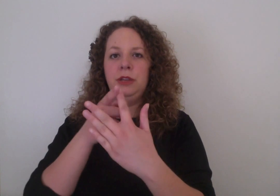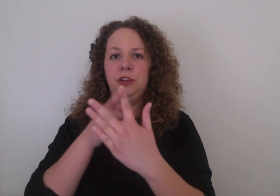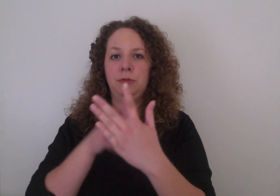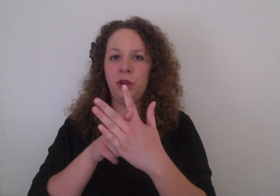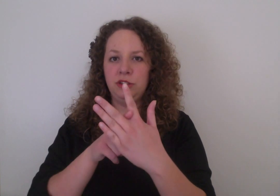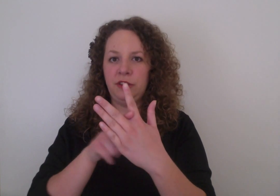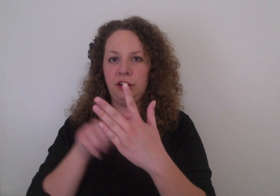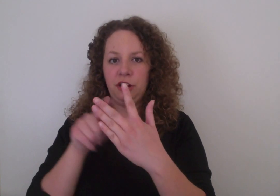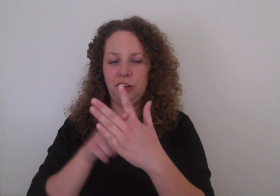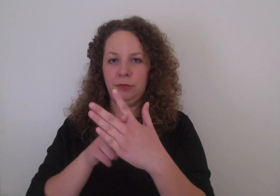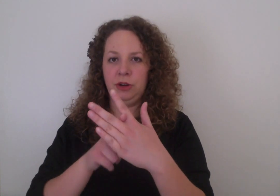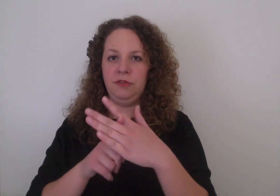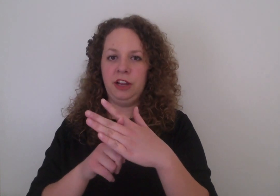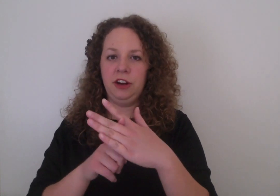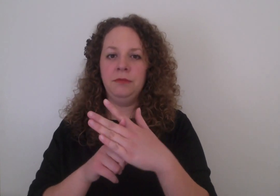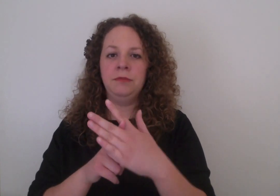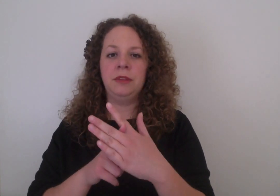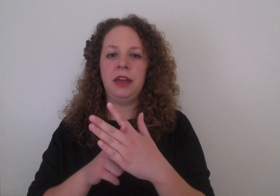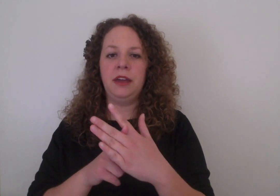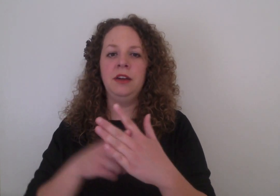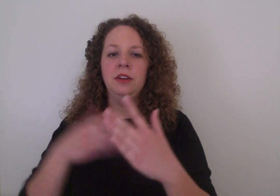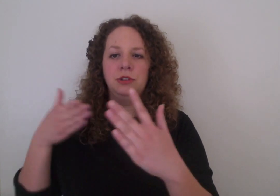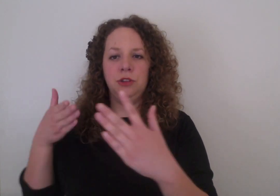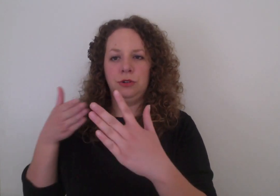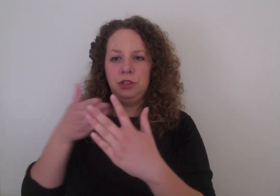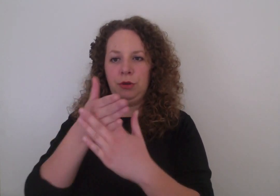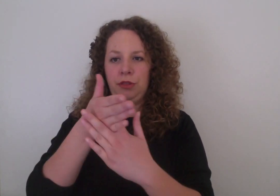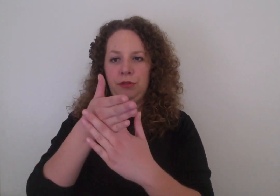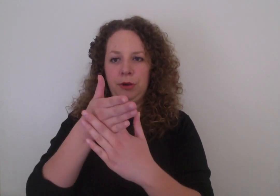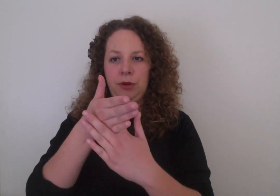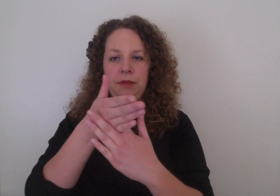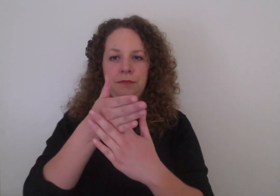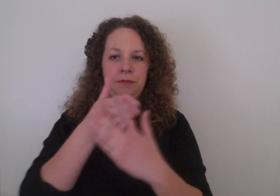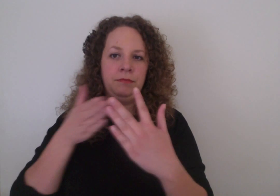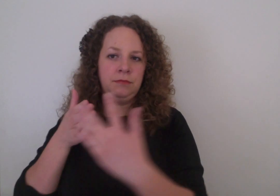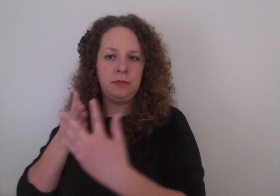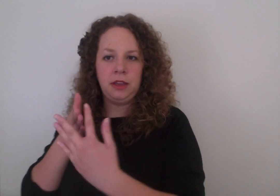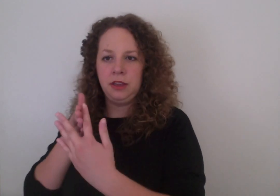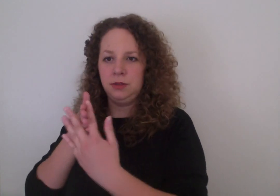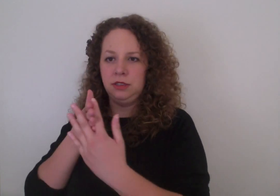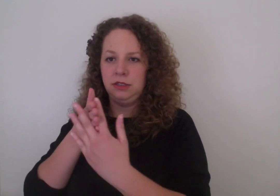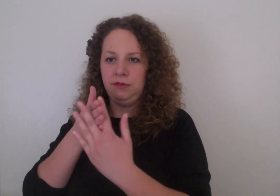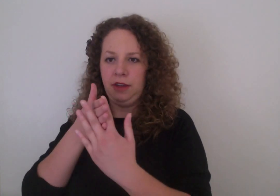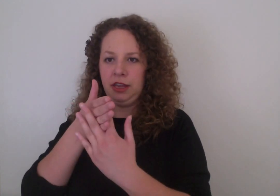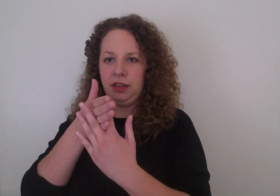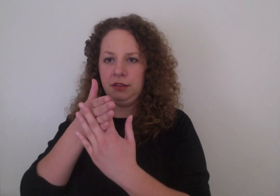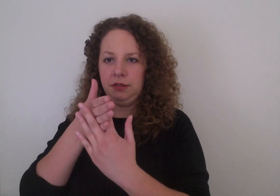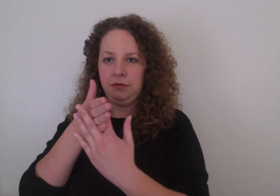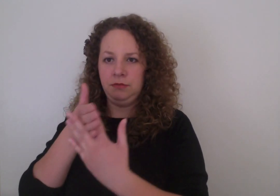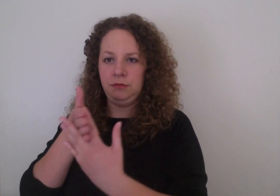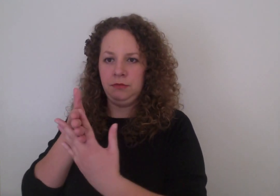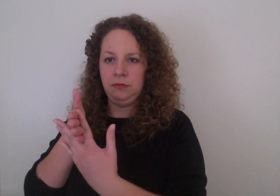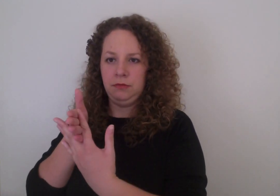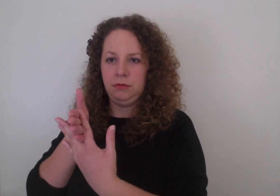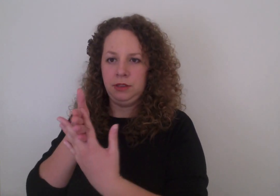your pointer finger and your middle finger. Okay, so you're going to go through it. Okay, so it's dividing it. See